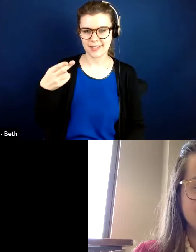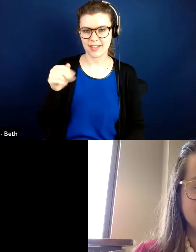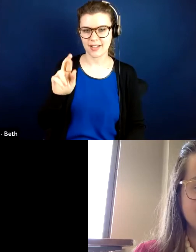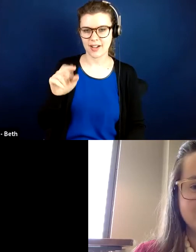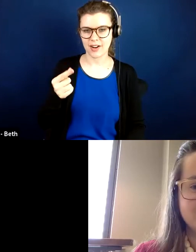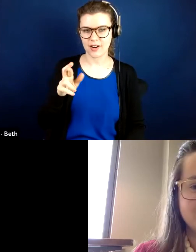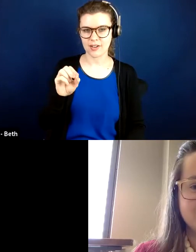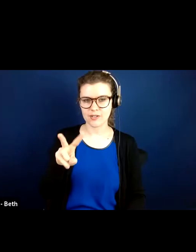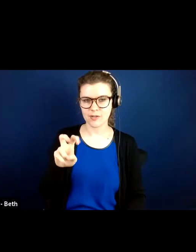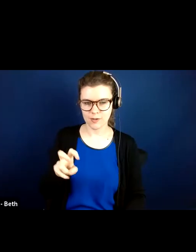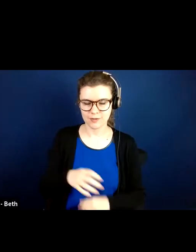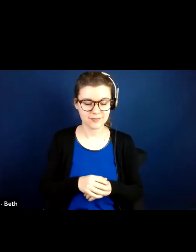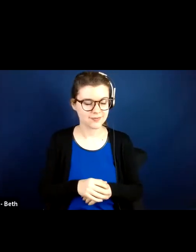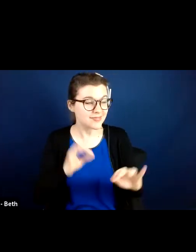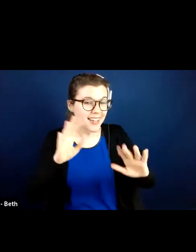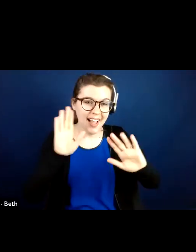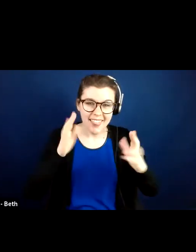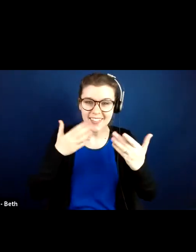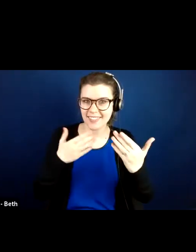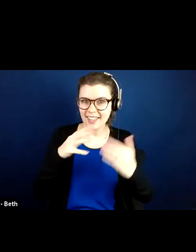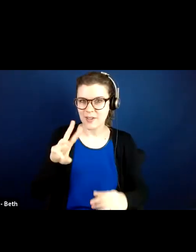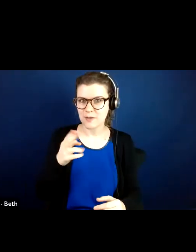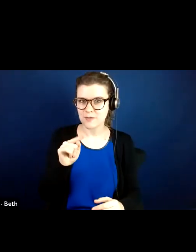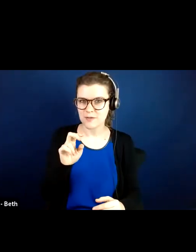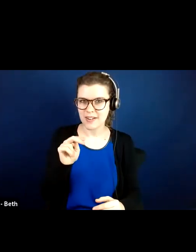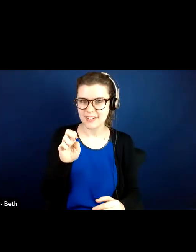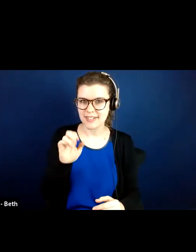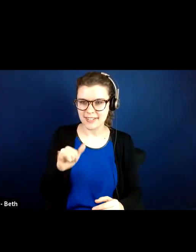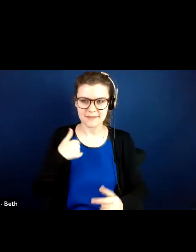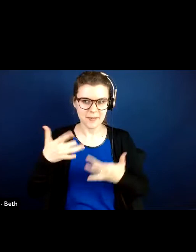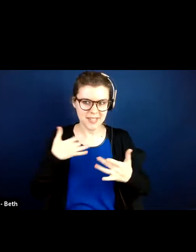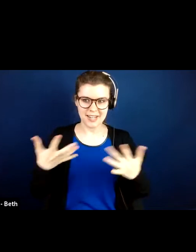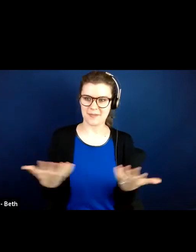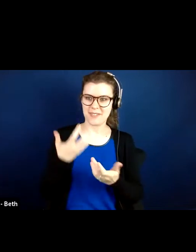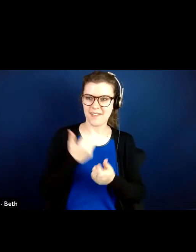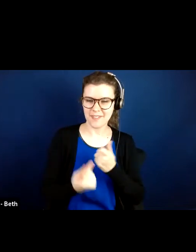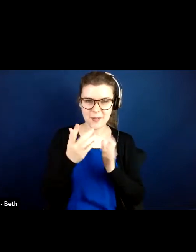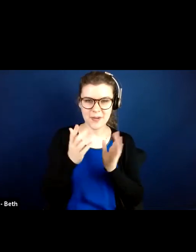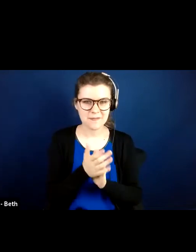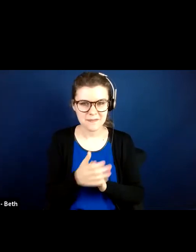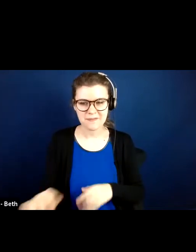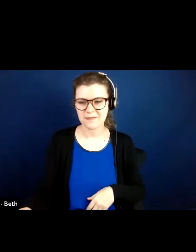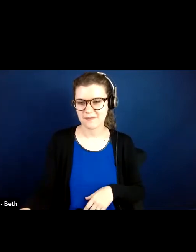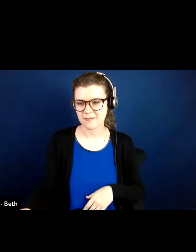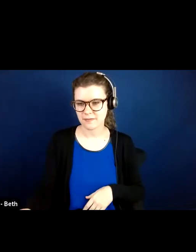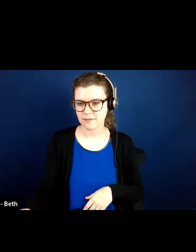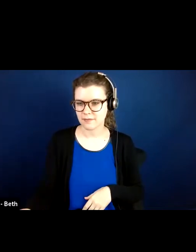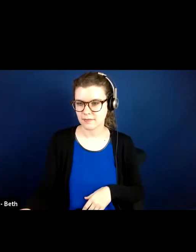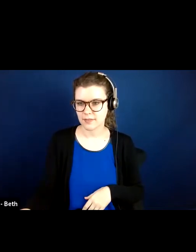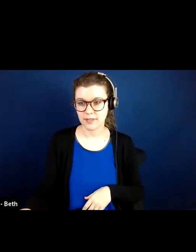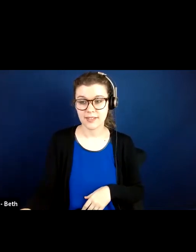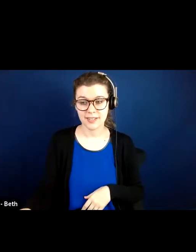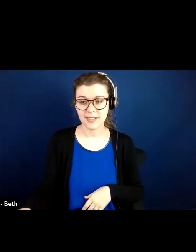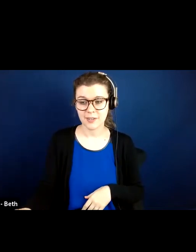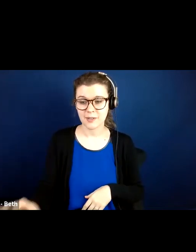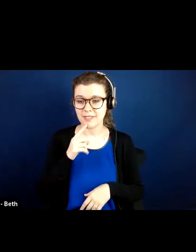Hi, thank you Whitney. It's so great to be here everyone. The April conference is always an exciting